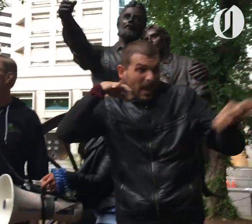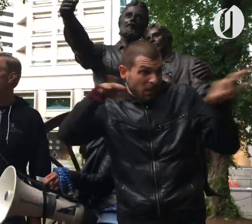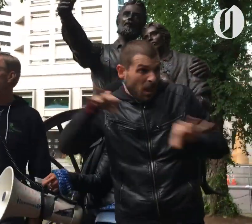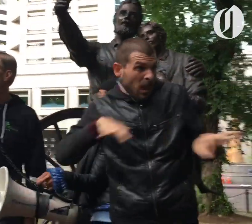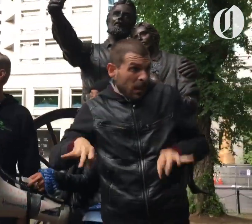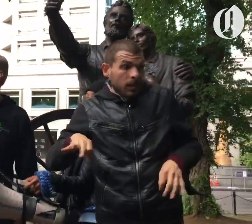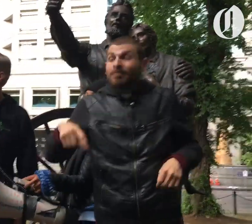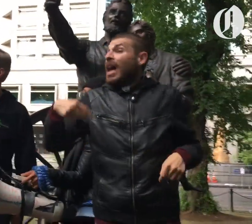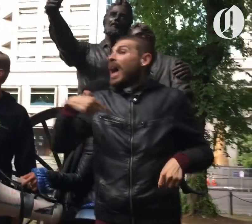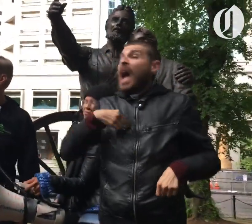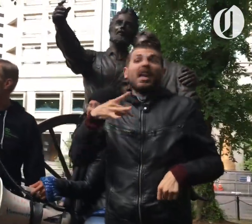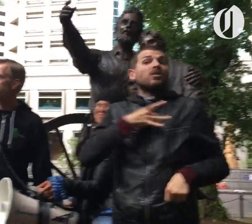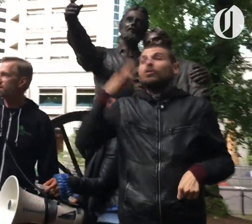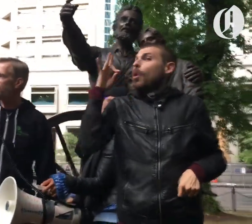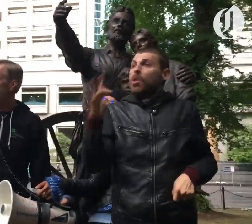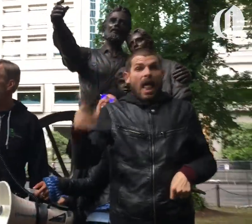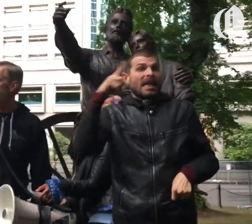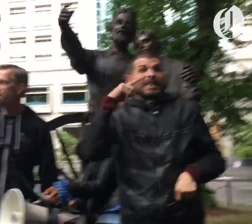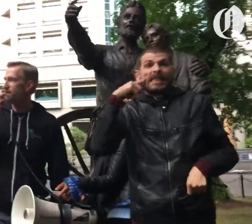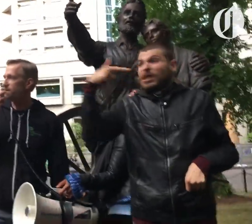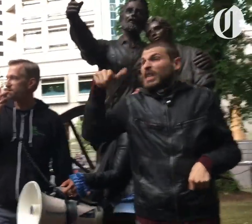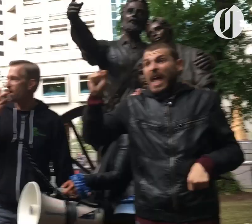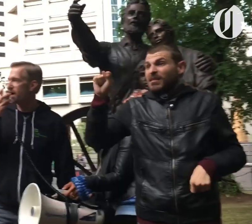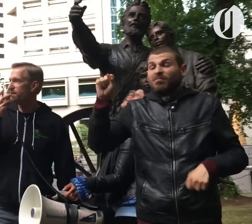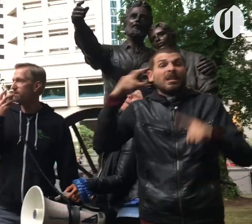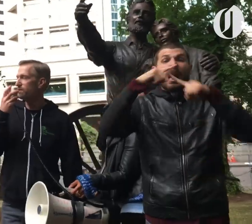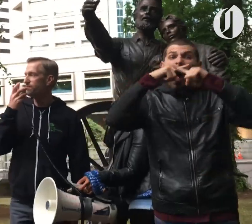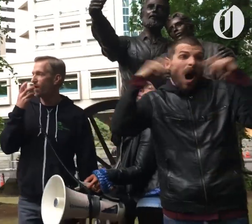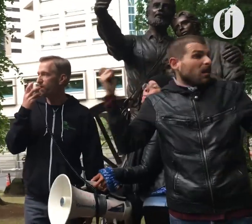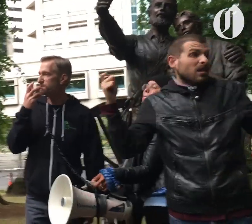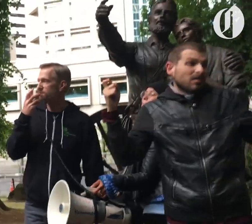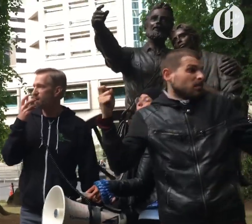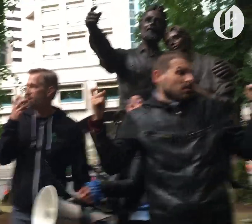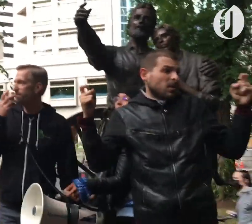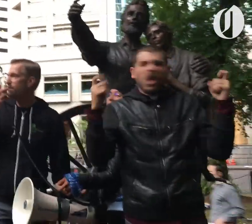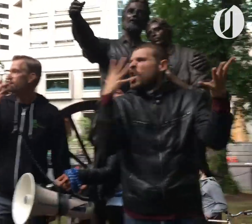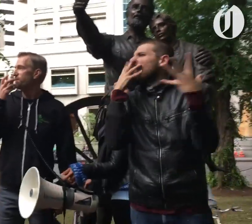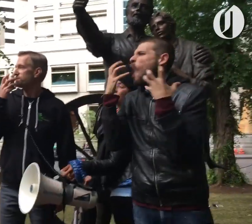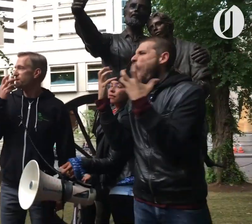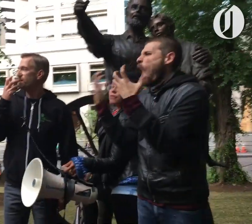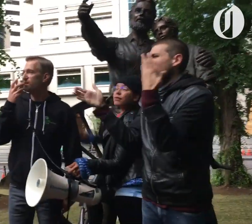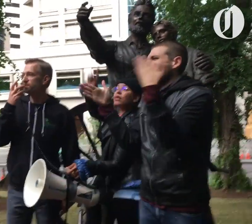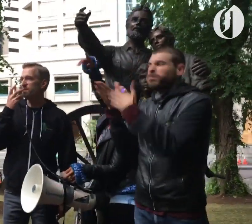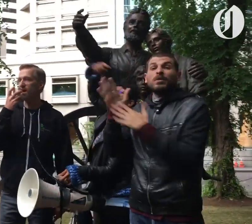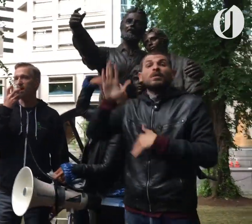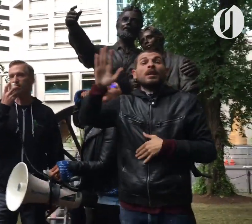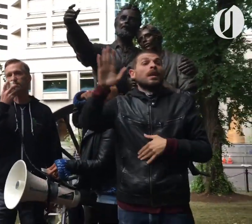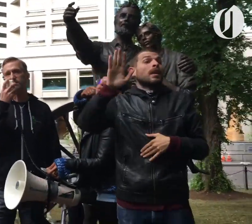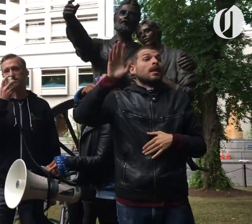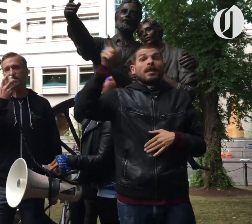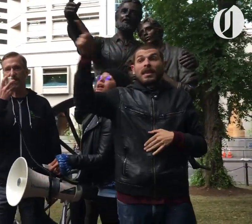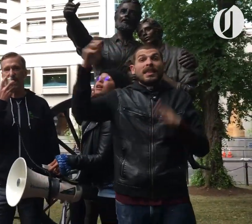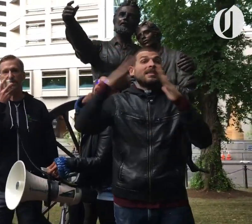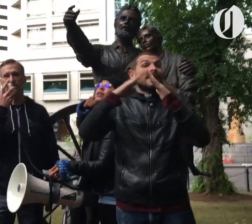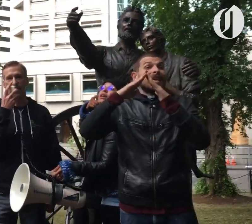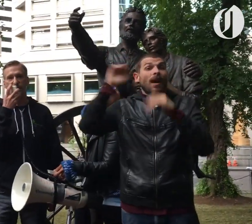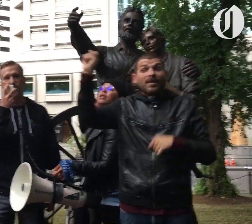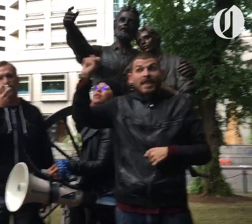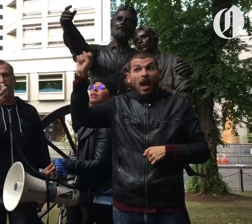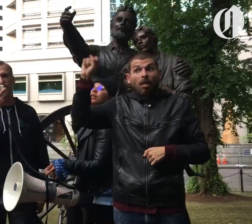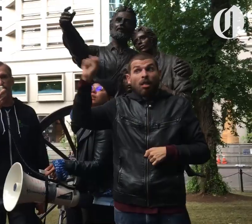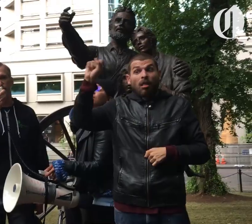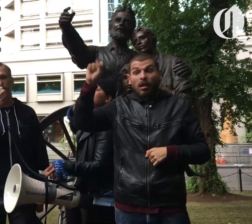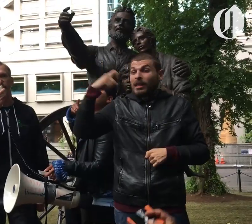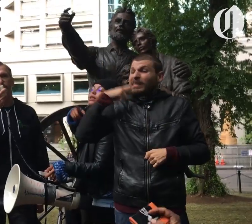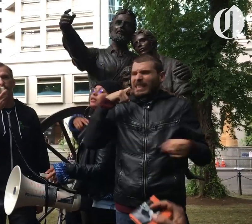not like the tear of gas. I think it's ugly. It is not focused enough. What you gonna do about it? The city of Seattle today, late